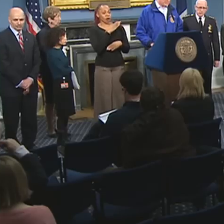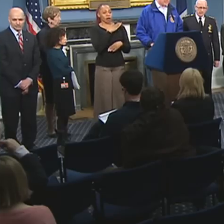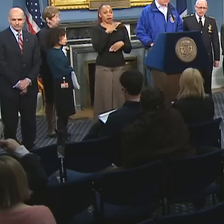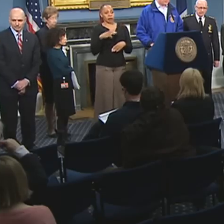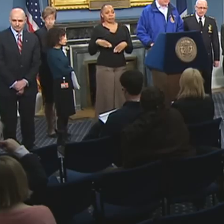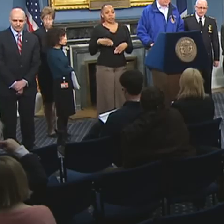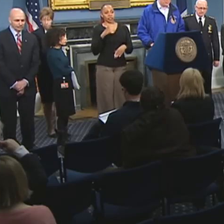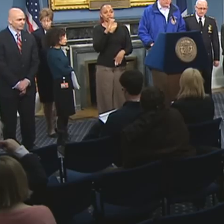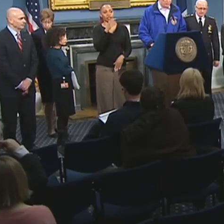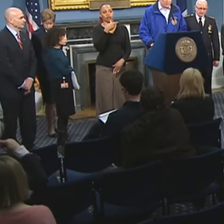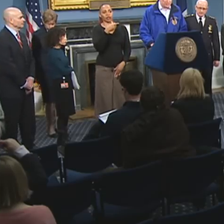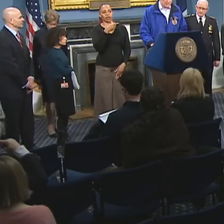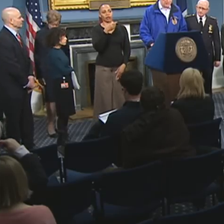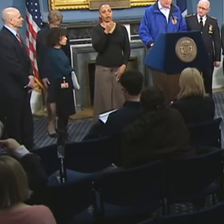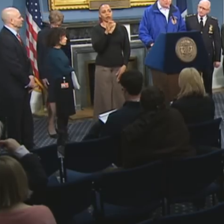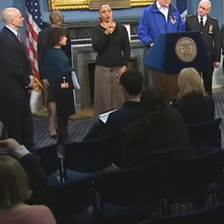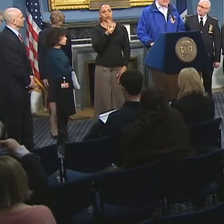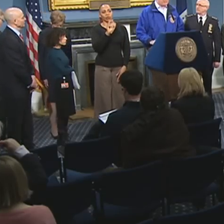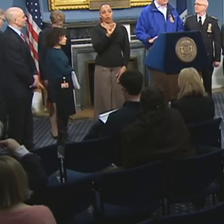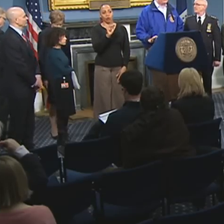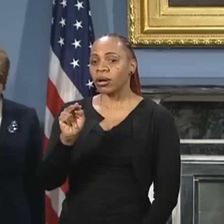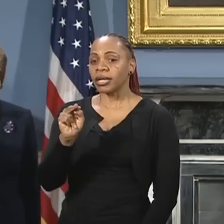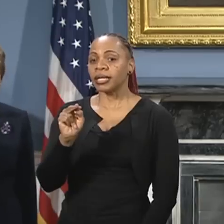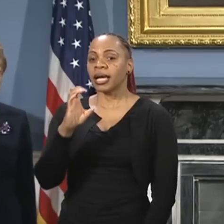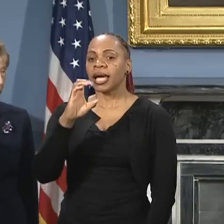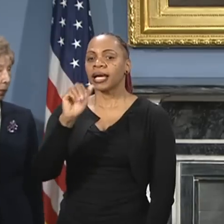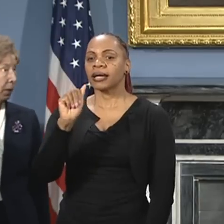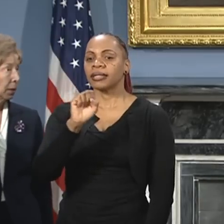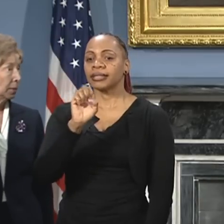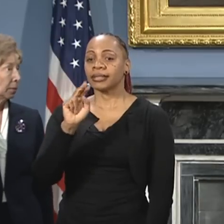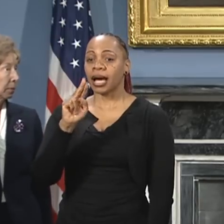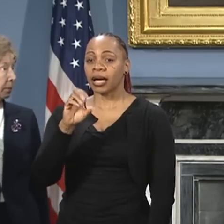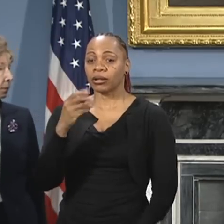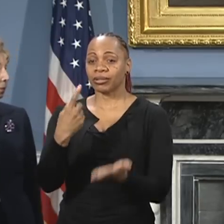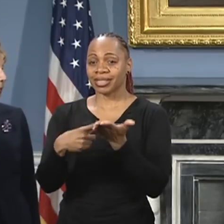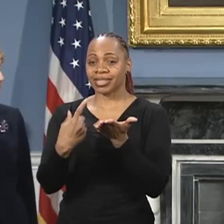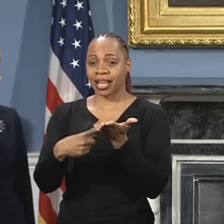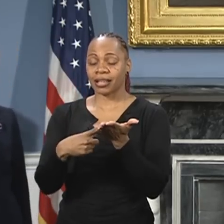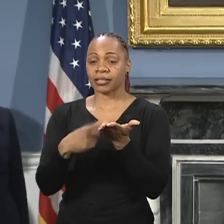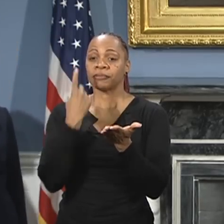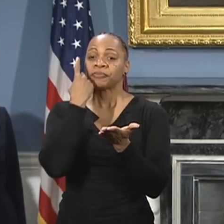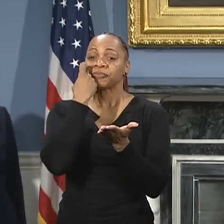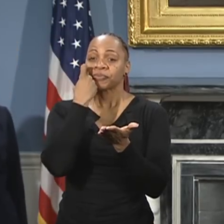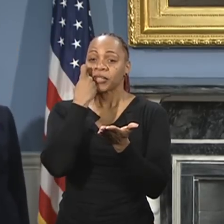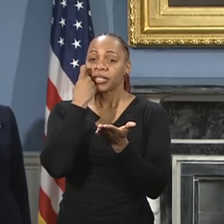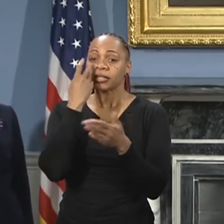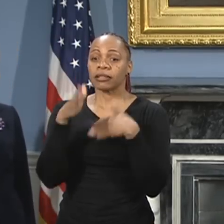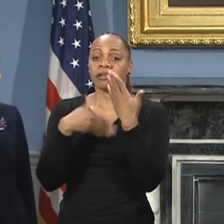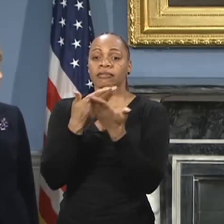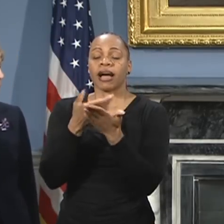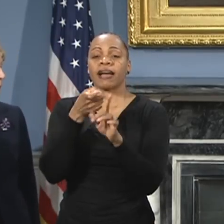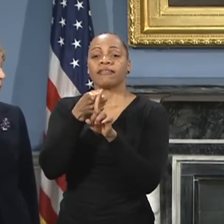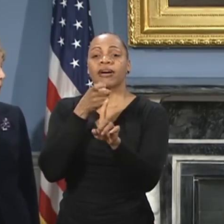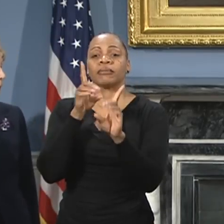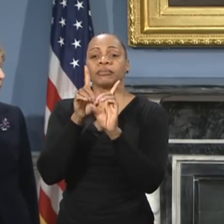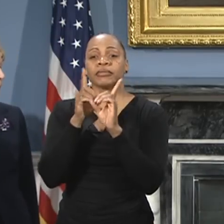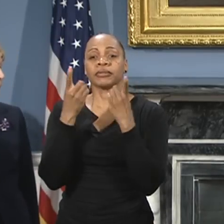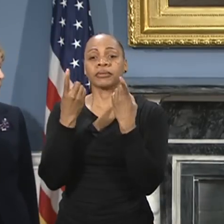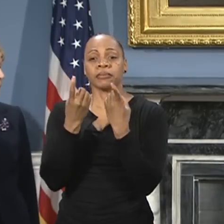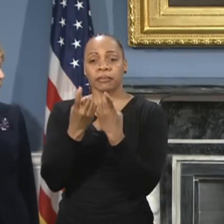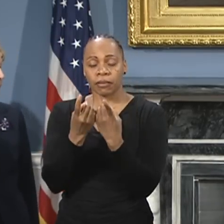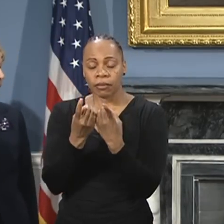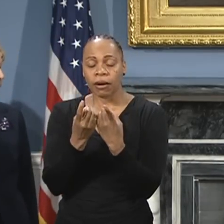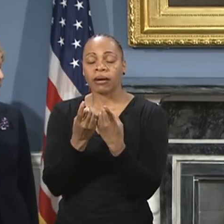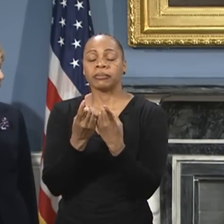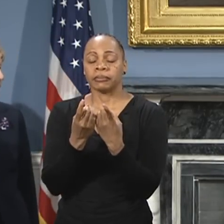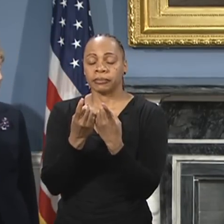Commissioner Cassano speak to both. Let me just say, I just came from the Sanitation Department Operations Center, which I have to say is an